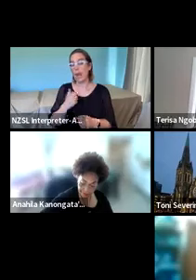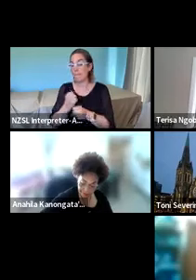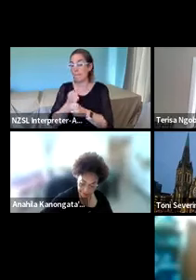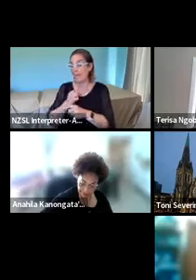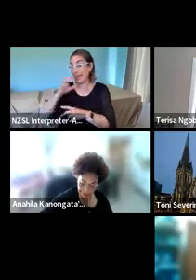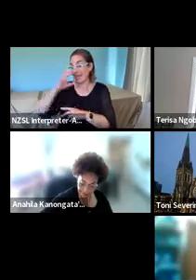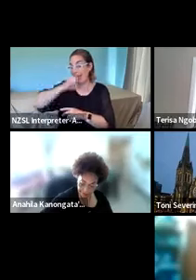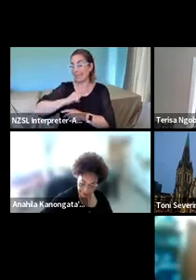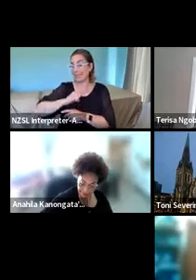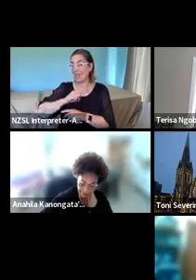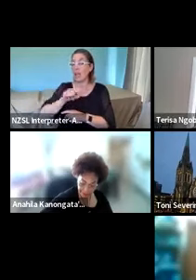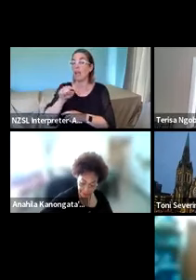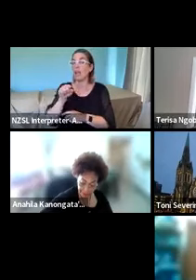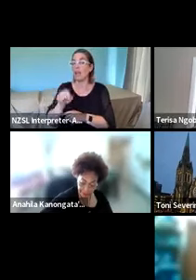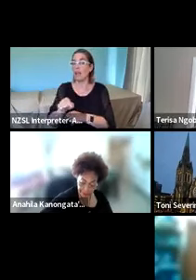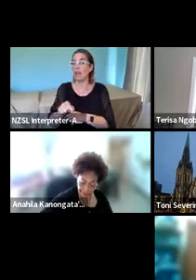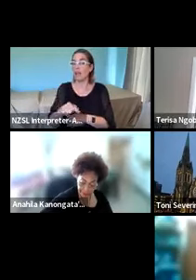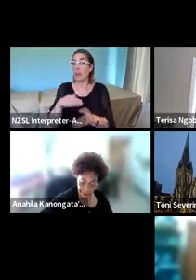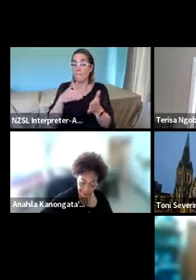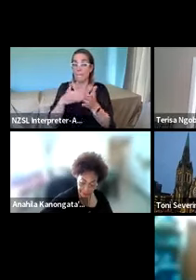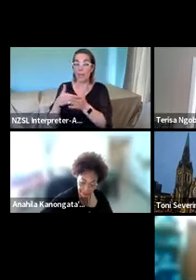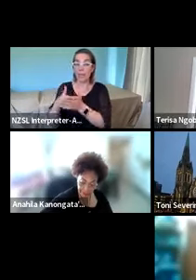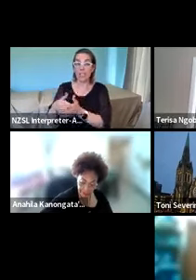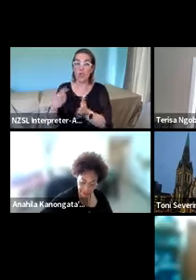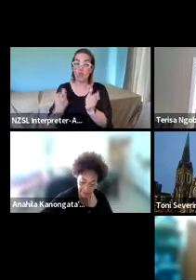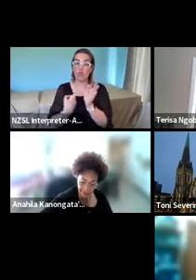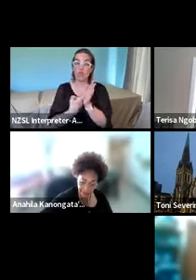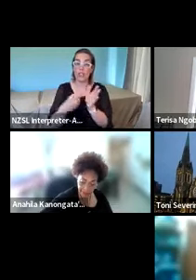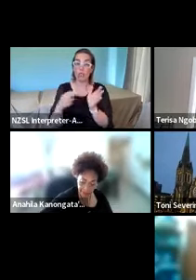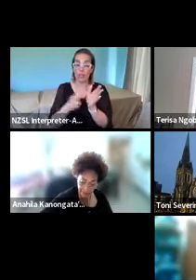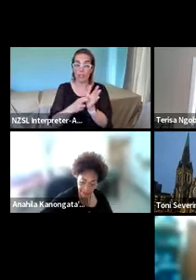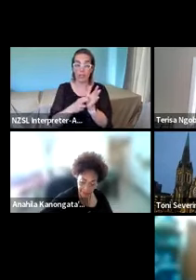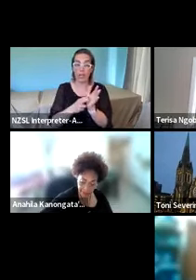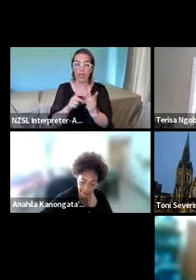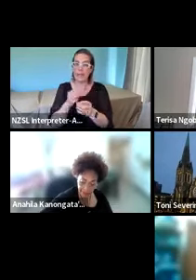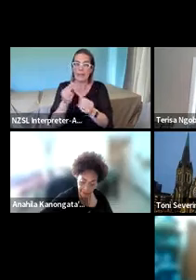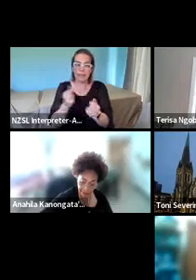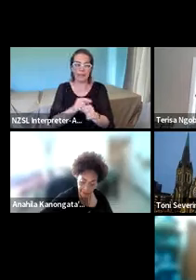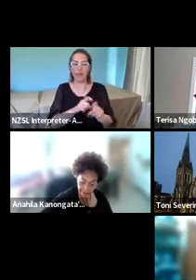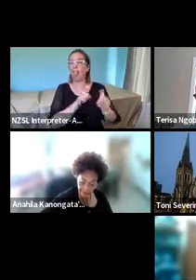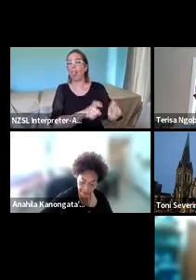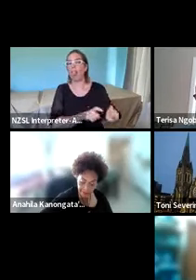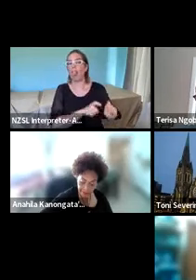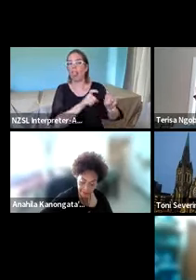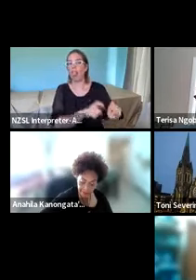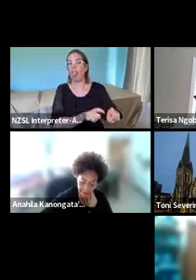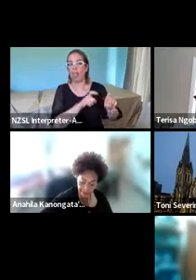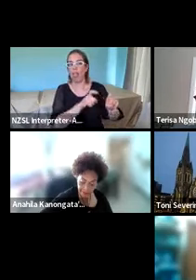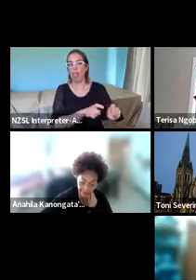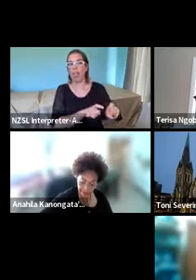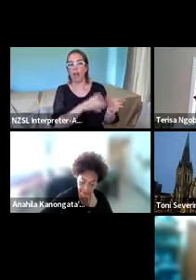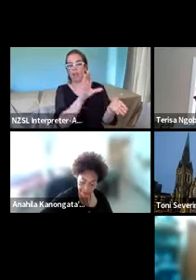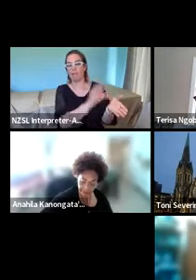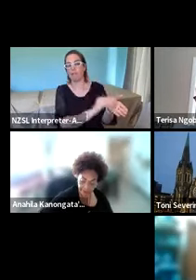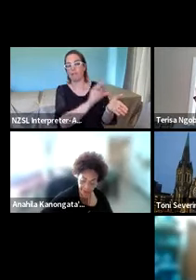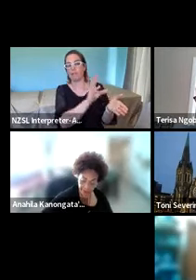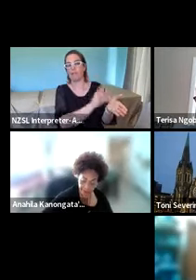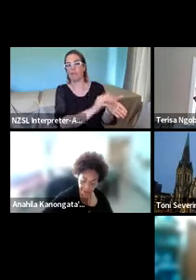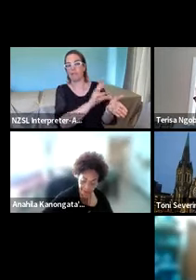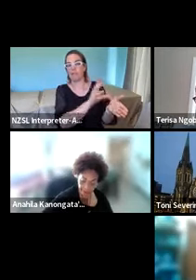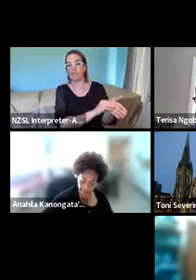barriers register you're looking at is not something that's just going to sit there listing and recording barriers across, but